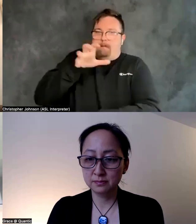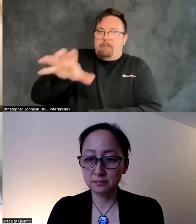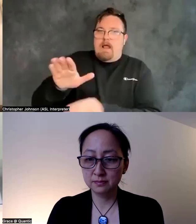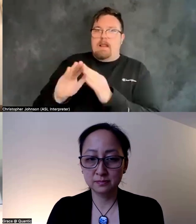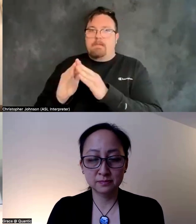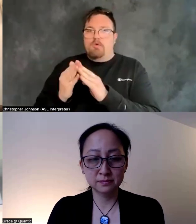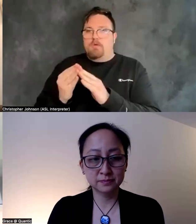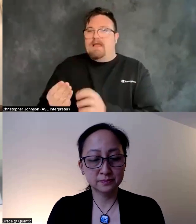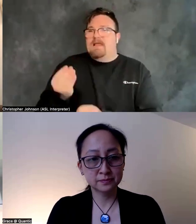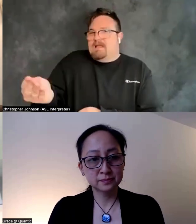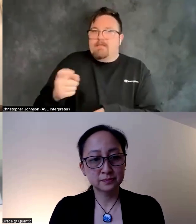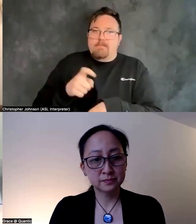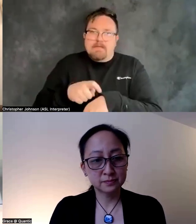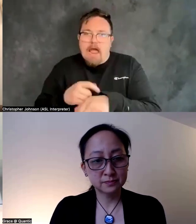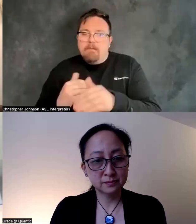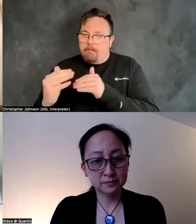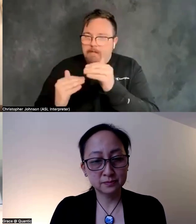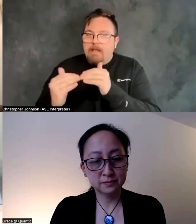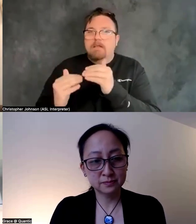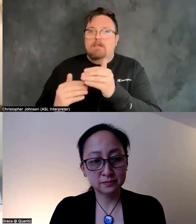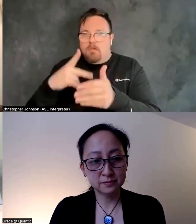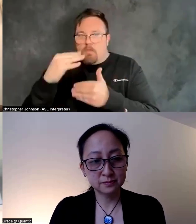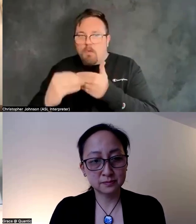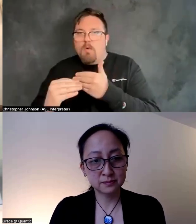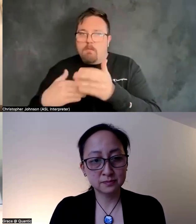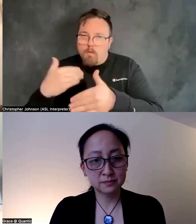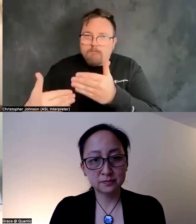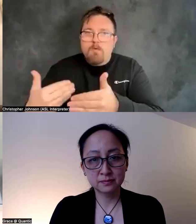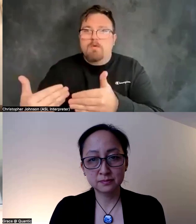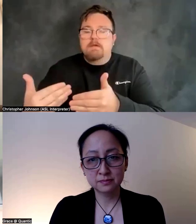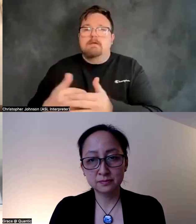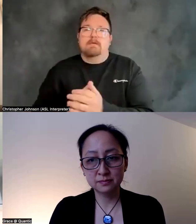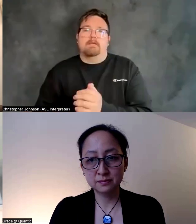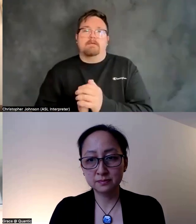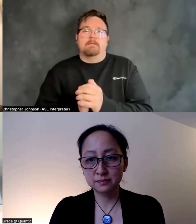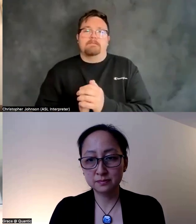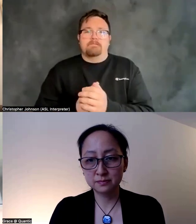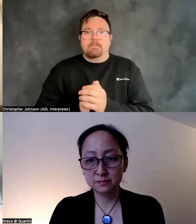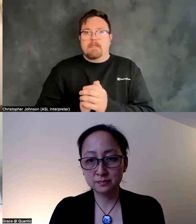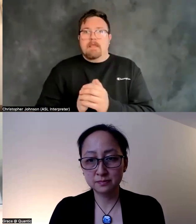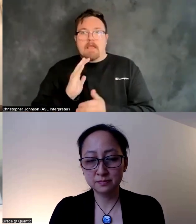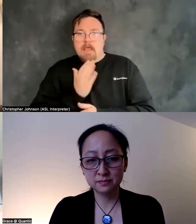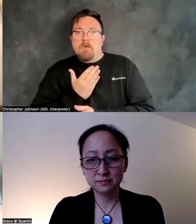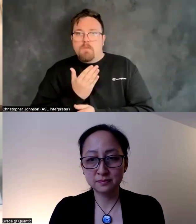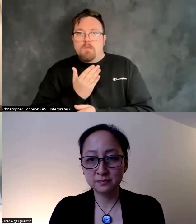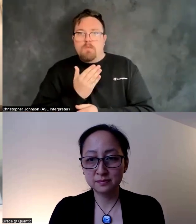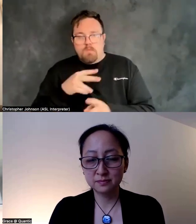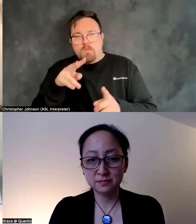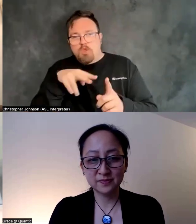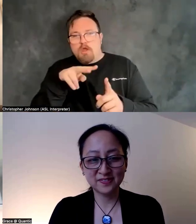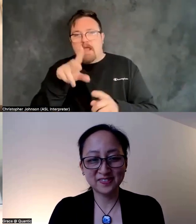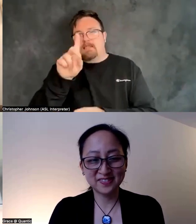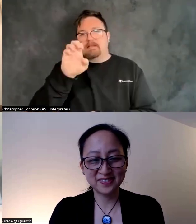build, to build the platform going forward. And that is where we're looking at the decentralization sale next